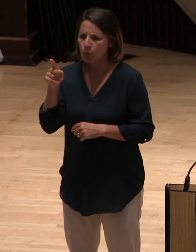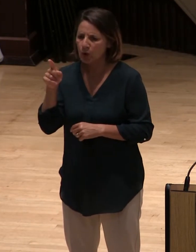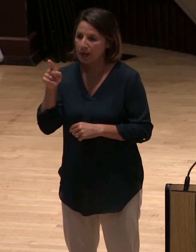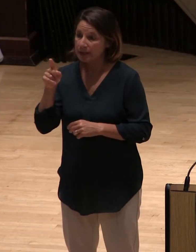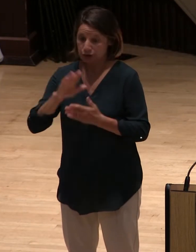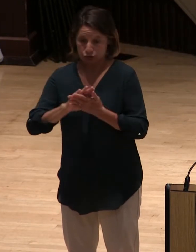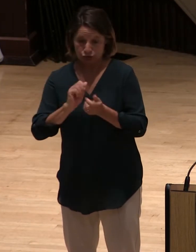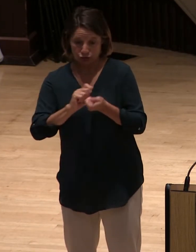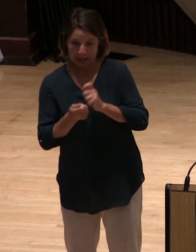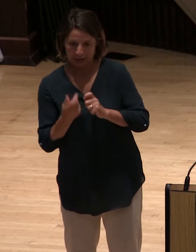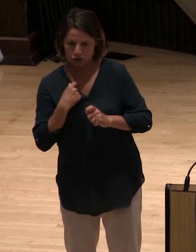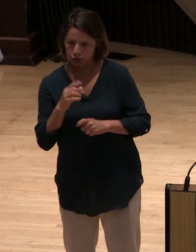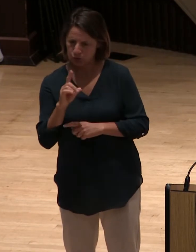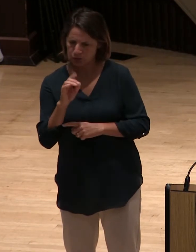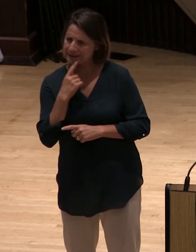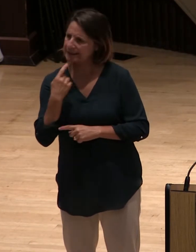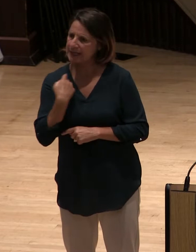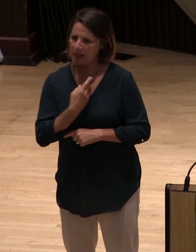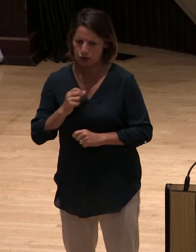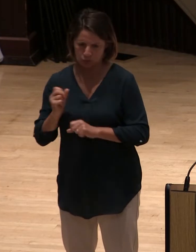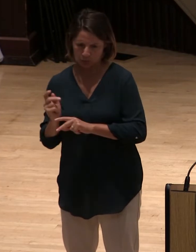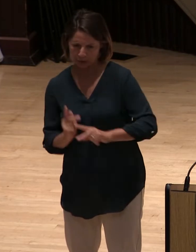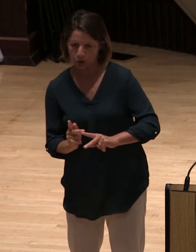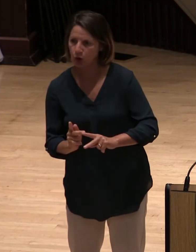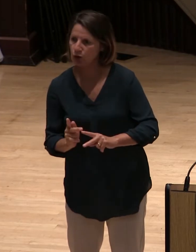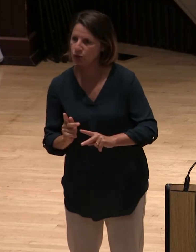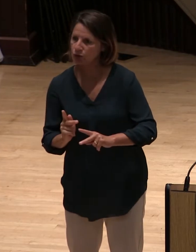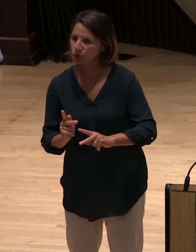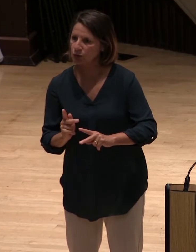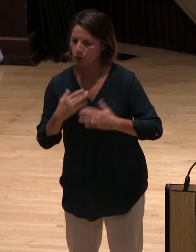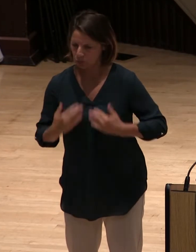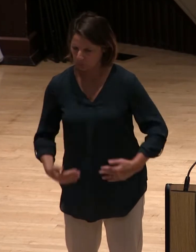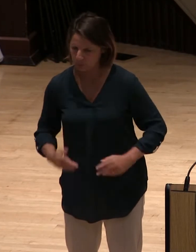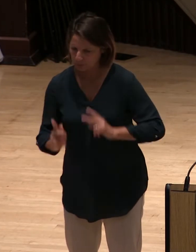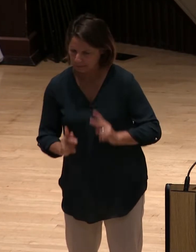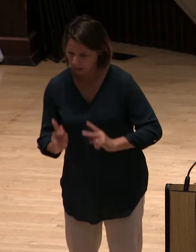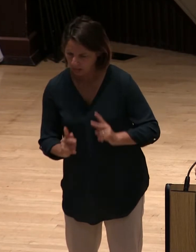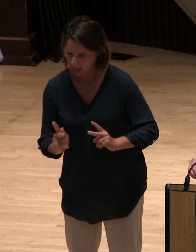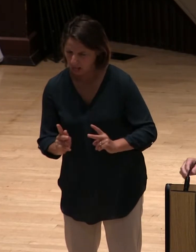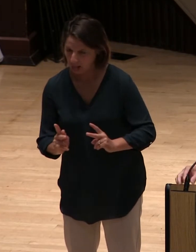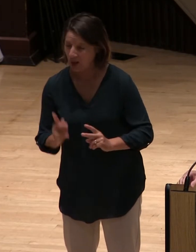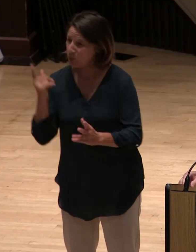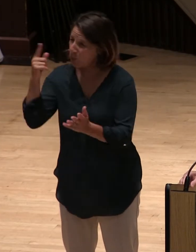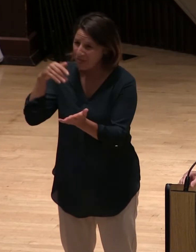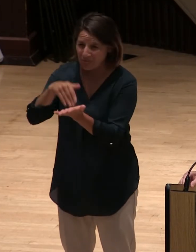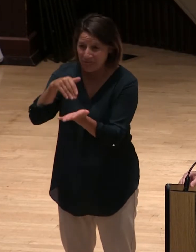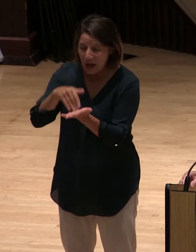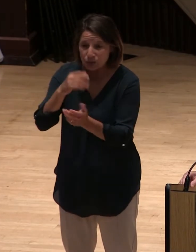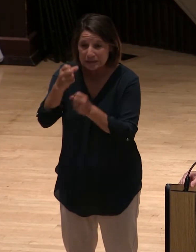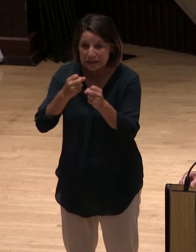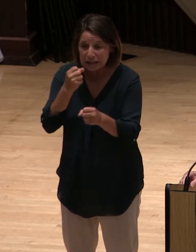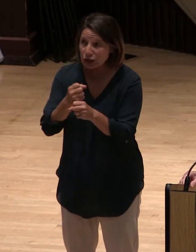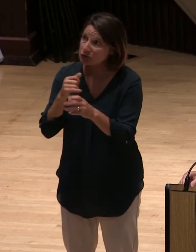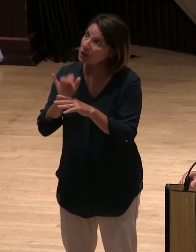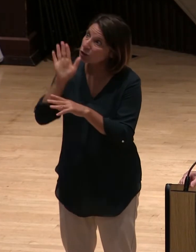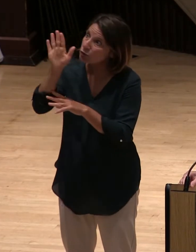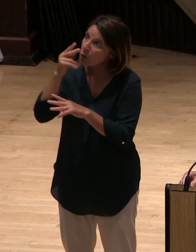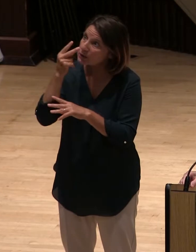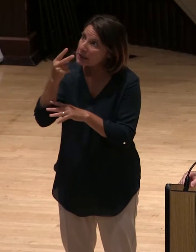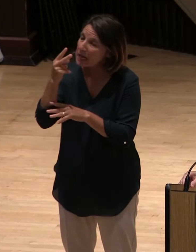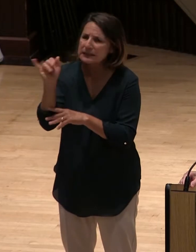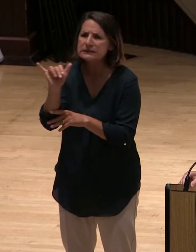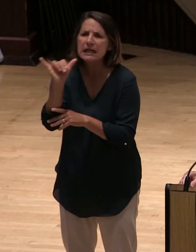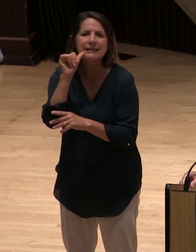O children of mortals, for 1,000 years in your sight are as yesterday, now that it